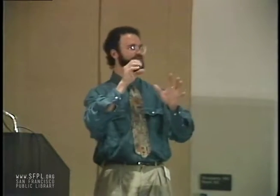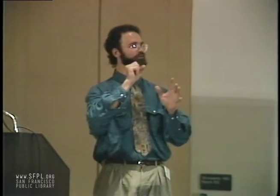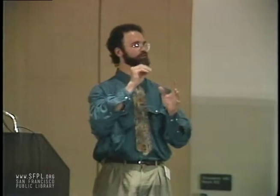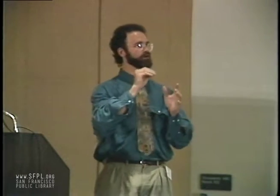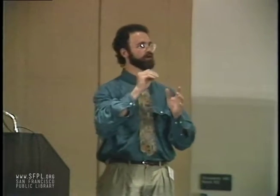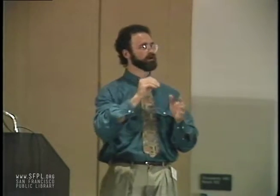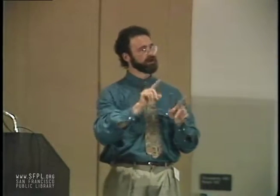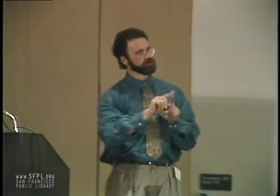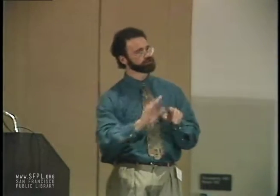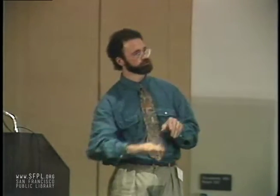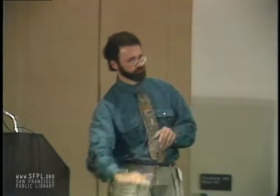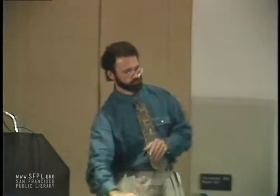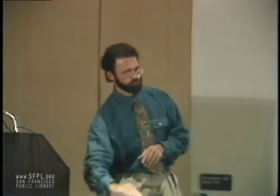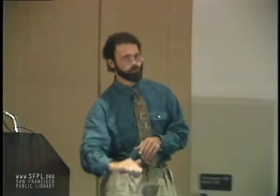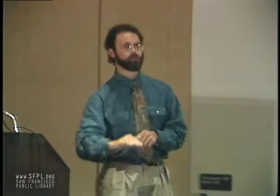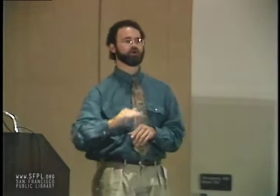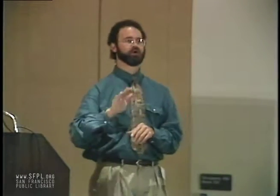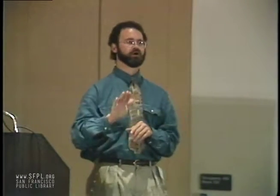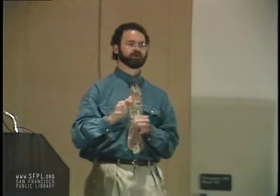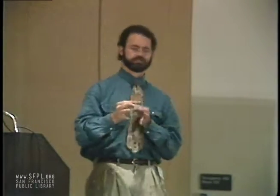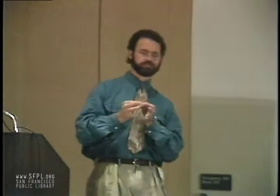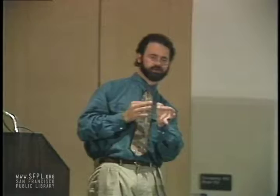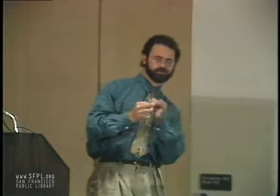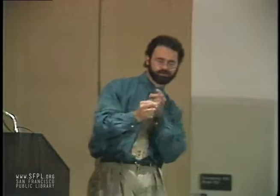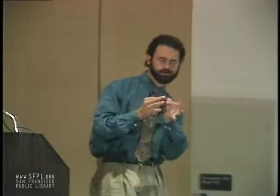knew that he wasn't deaf. So as children grow up,